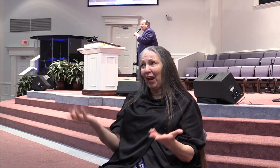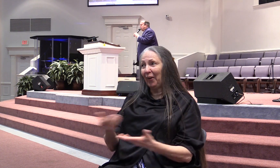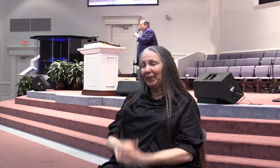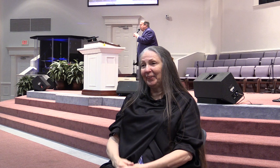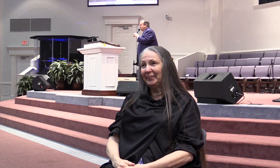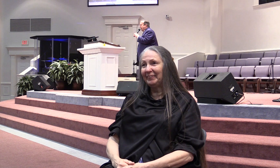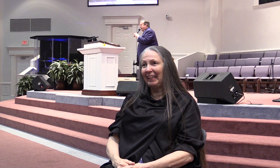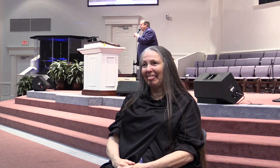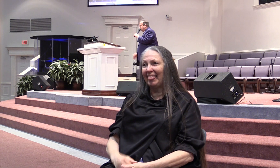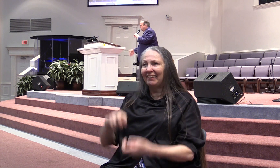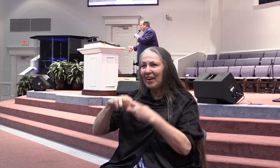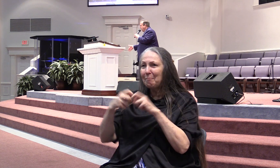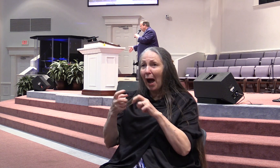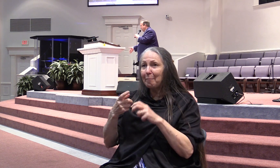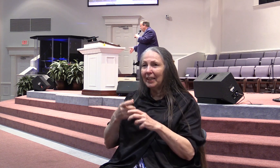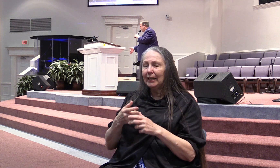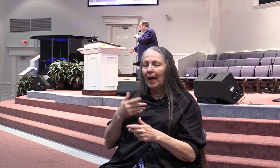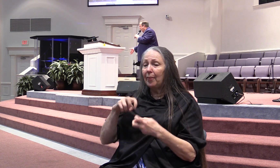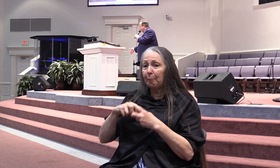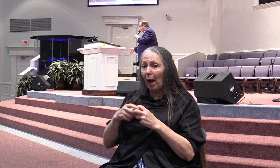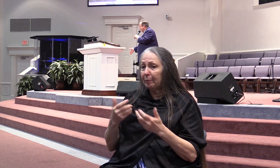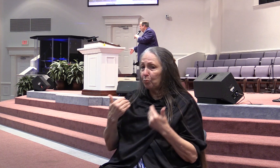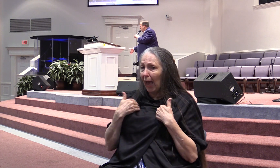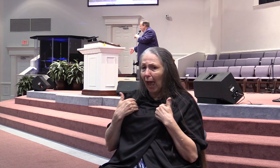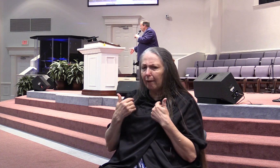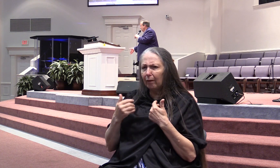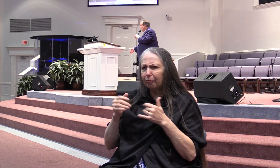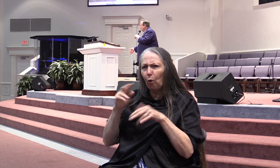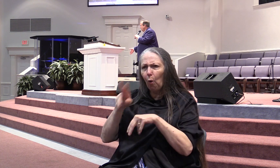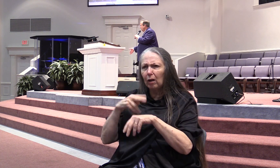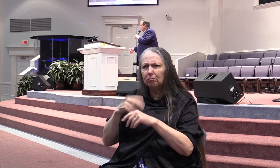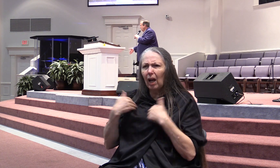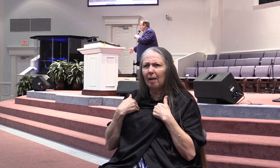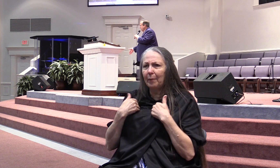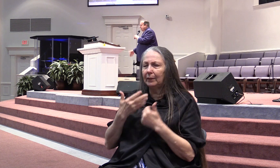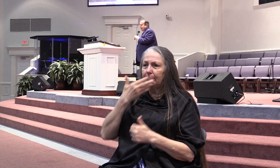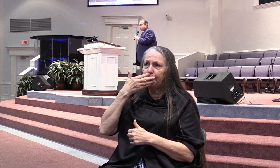For whatever problems it might have, this is the greatest blessing in my life.